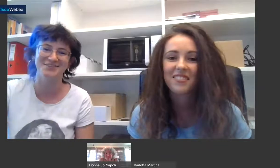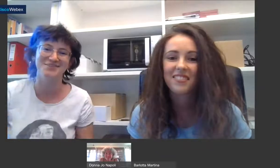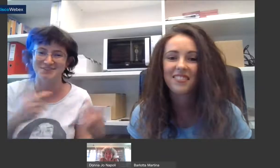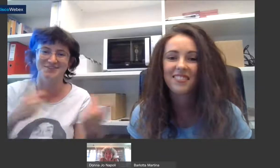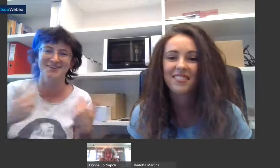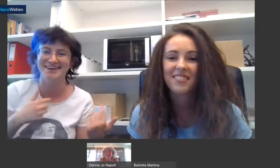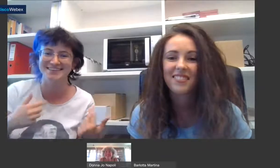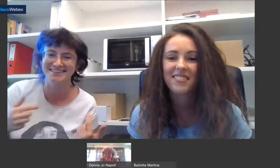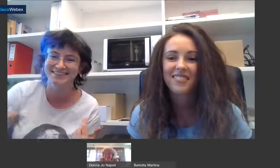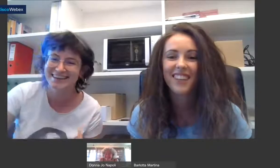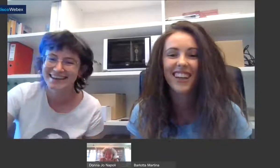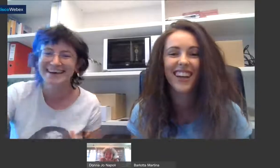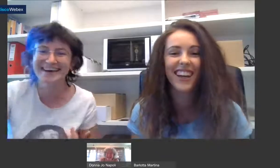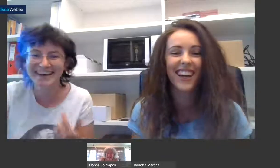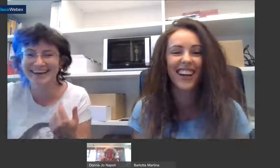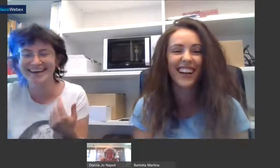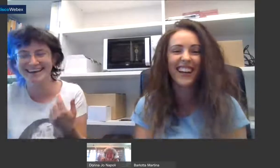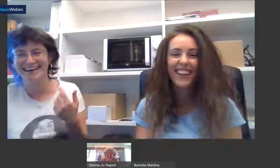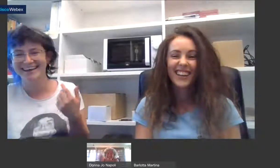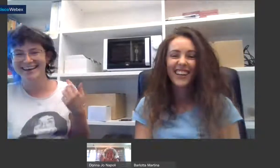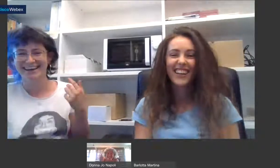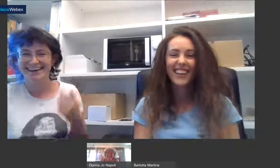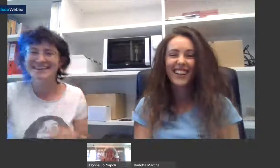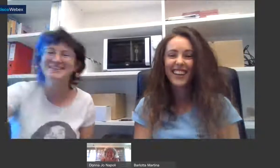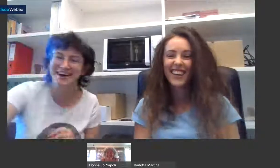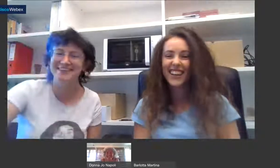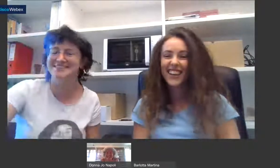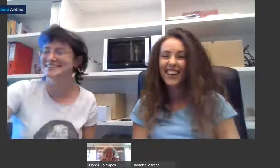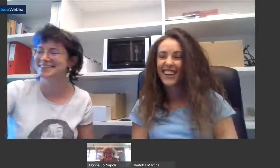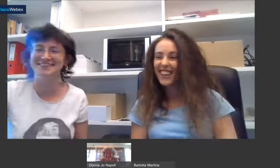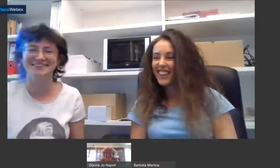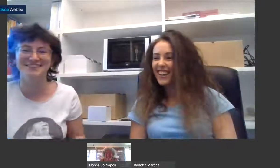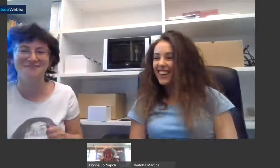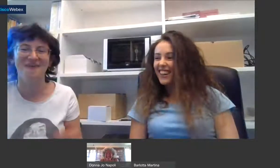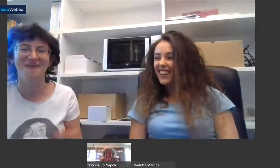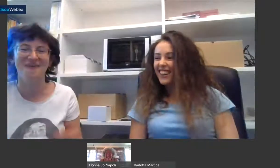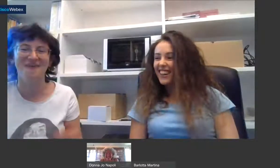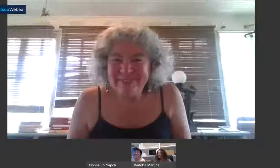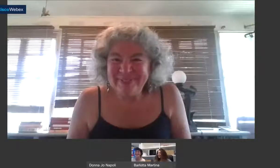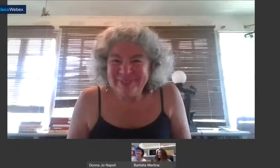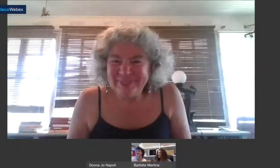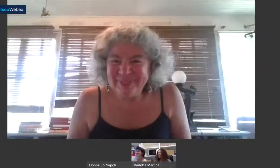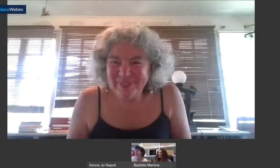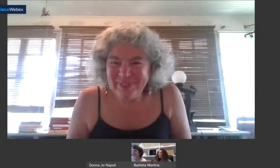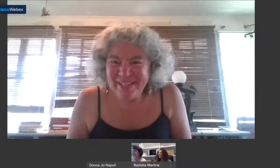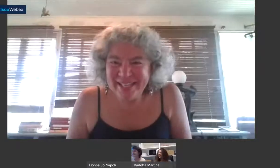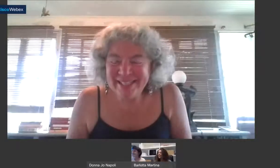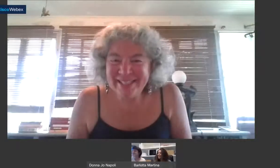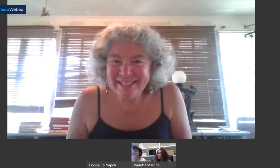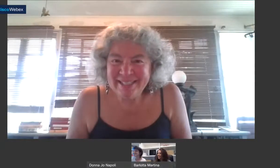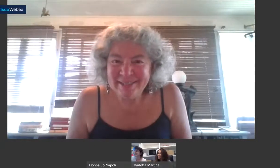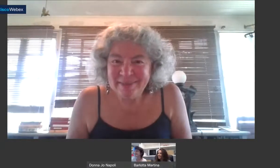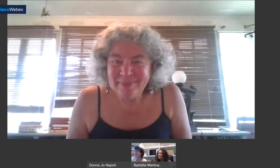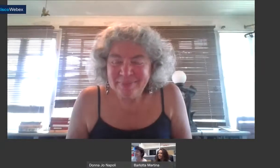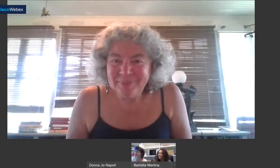it wasn't only us two. Good. Thank you. Talking to more than 2 people. And also we have K.